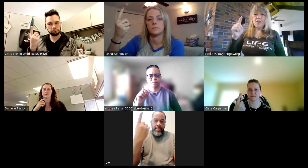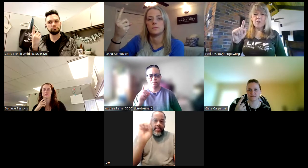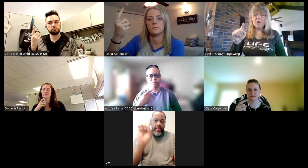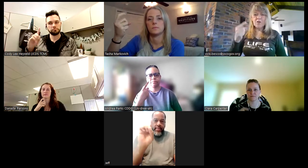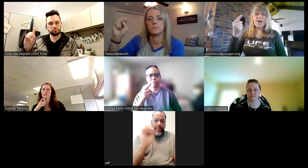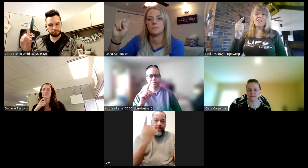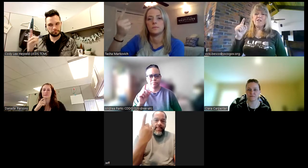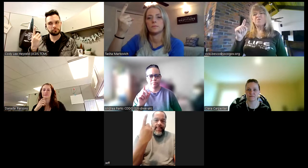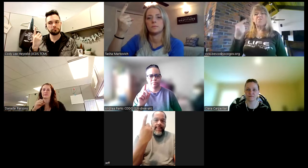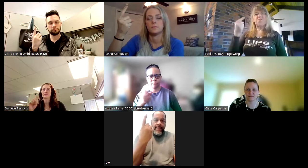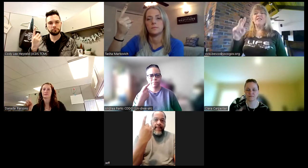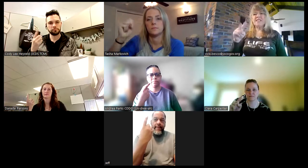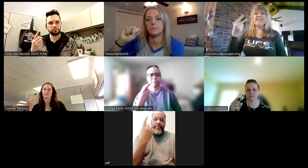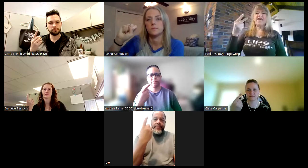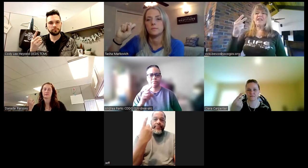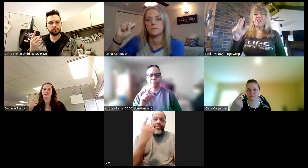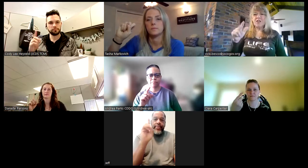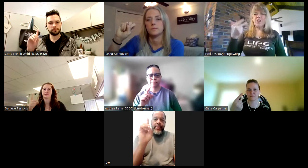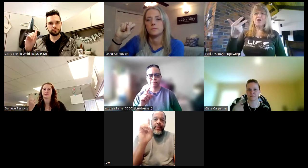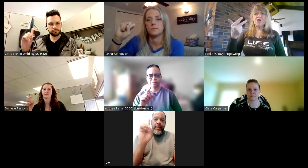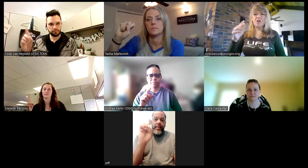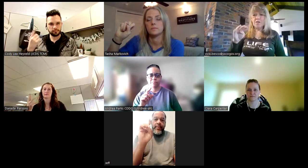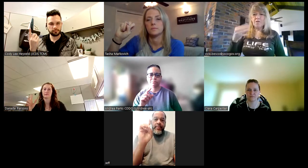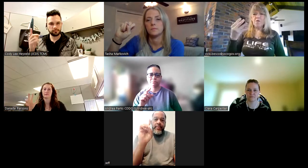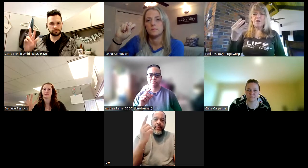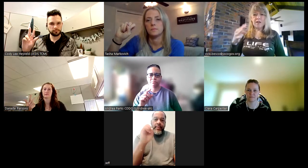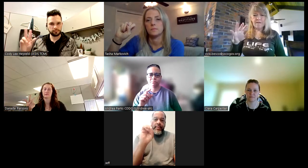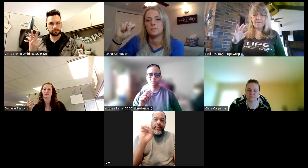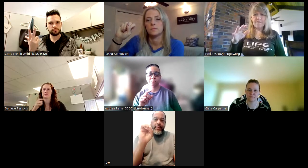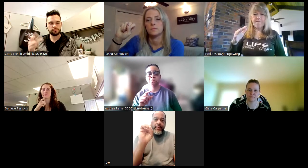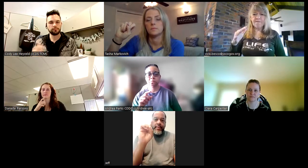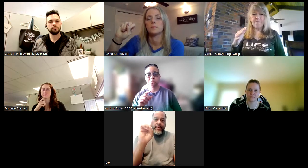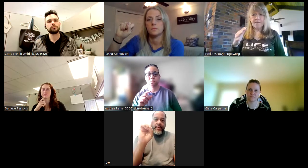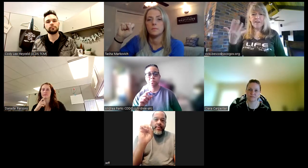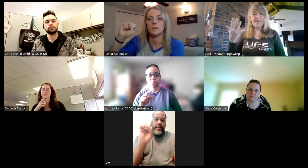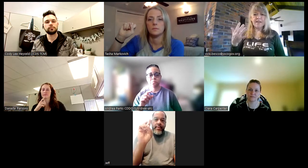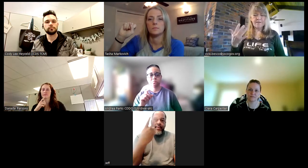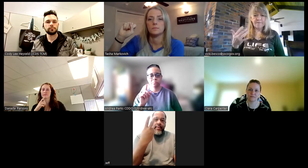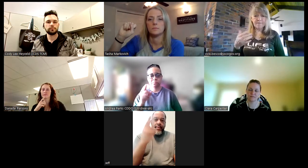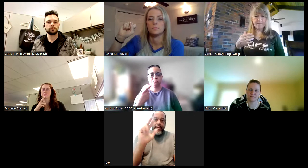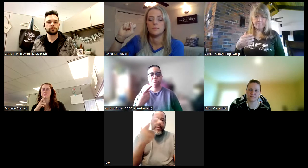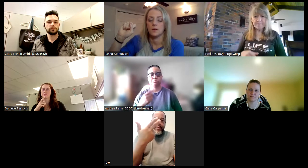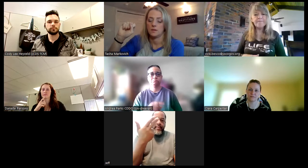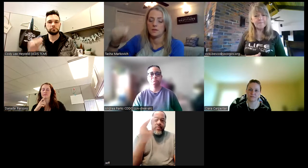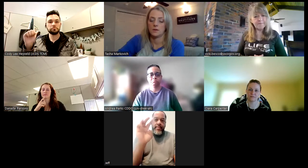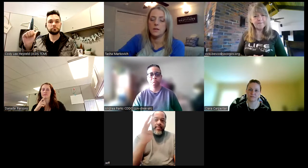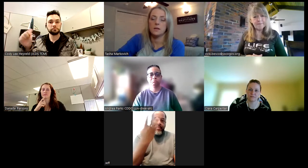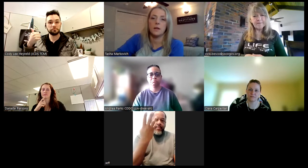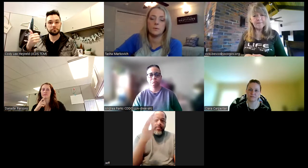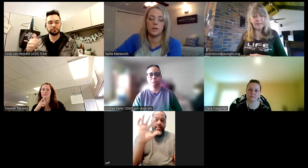You kind of... This is second, third, fourth, fifth. All right, now we're gonna